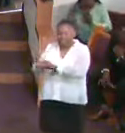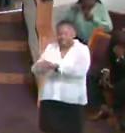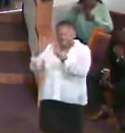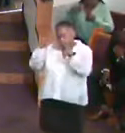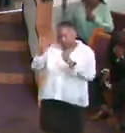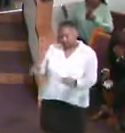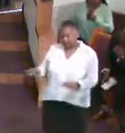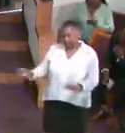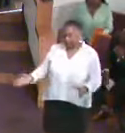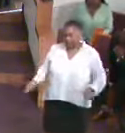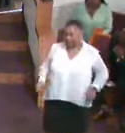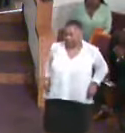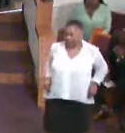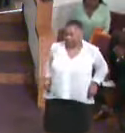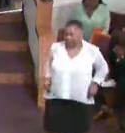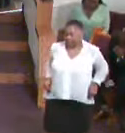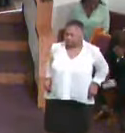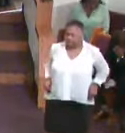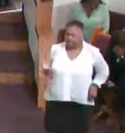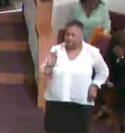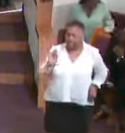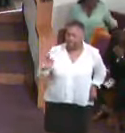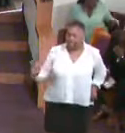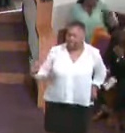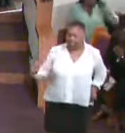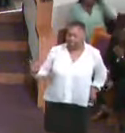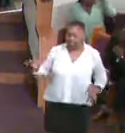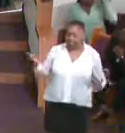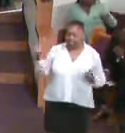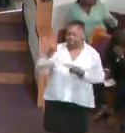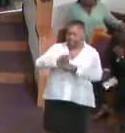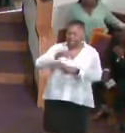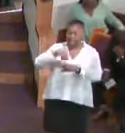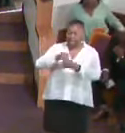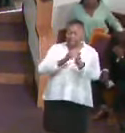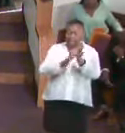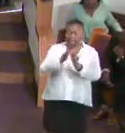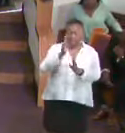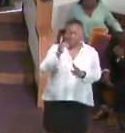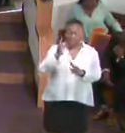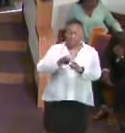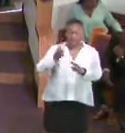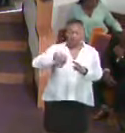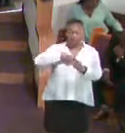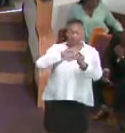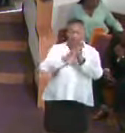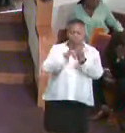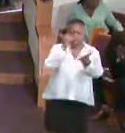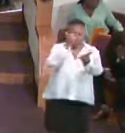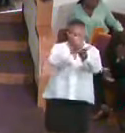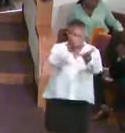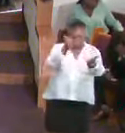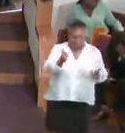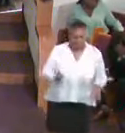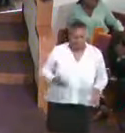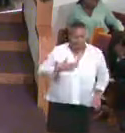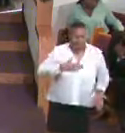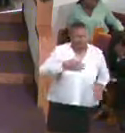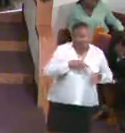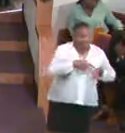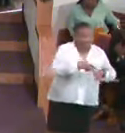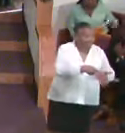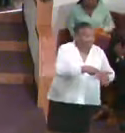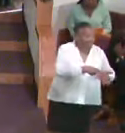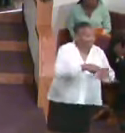pocket. Just touch today, Father. In Jesus' name we pray. Amen. Would you please stand and follow